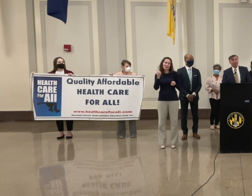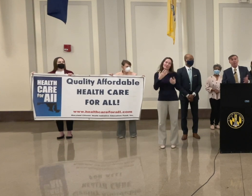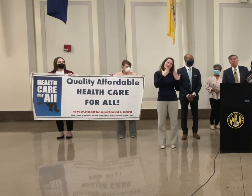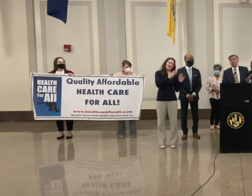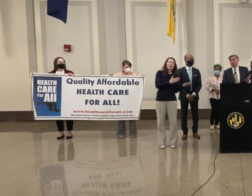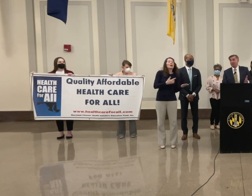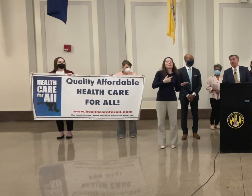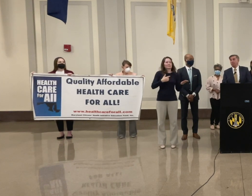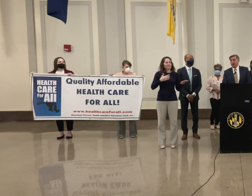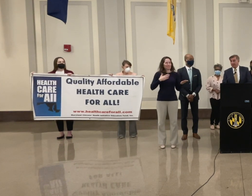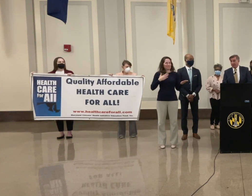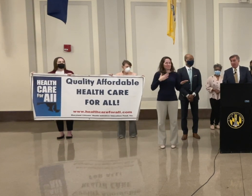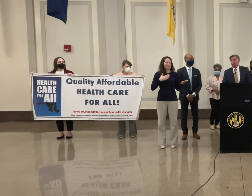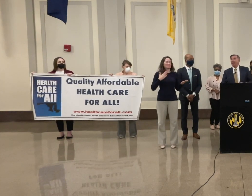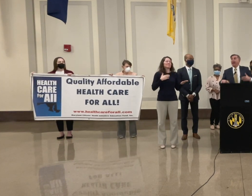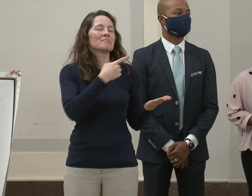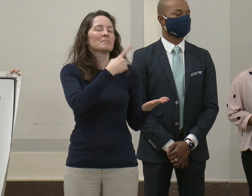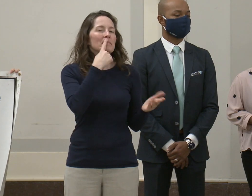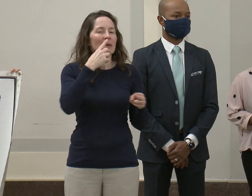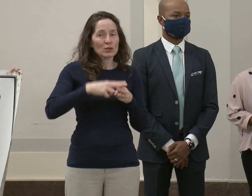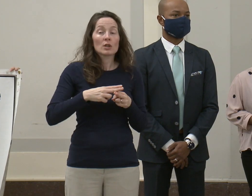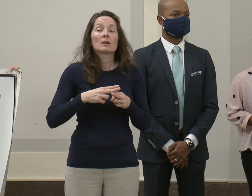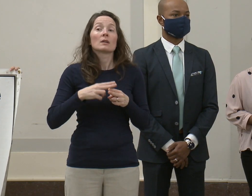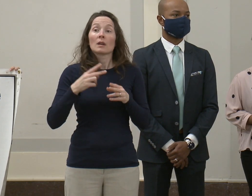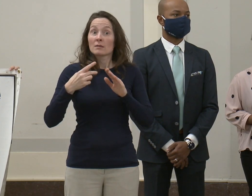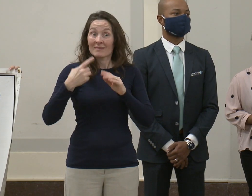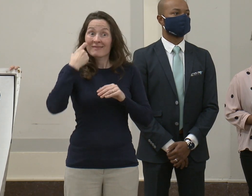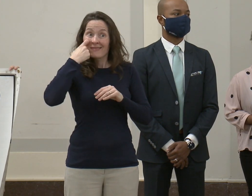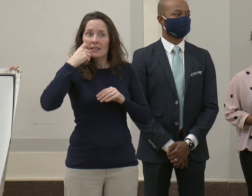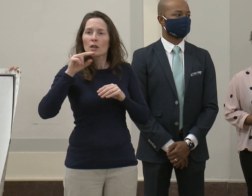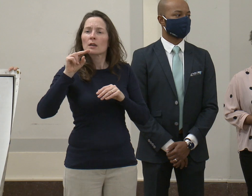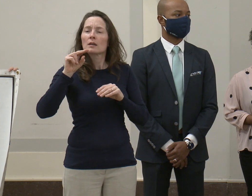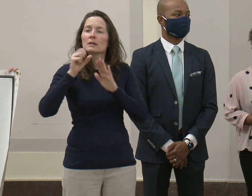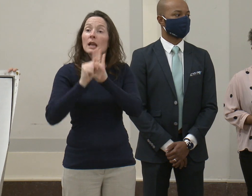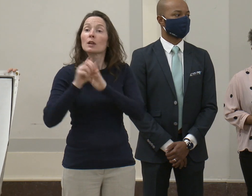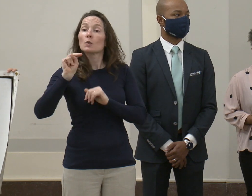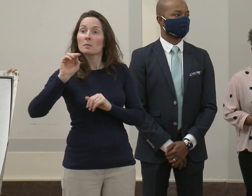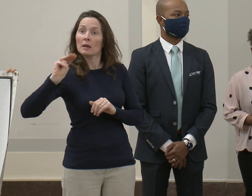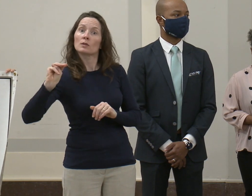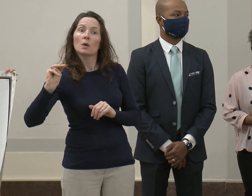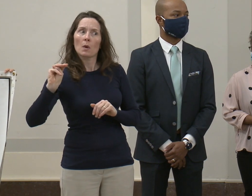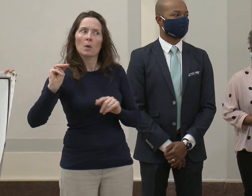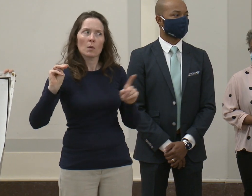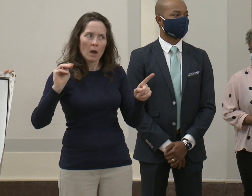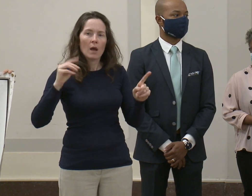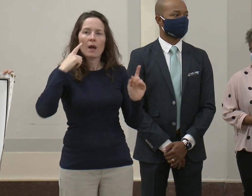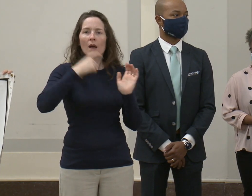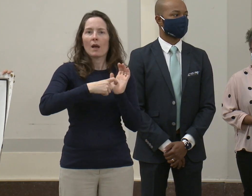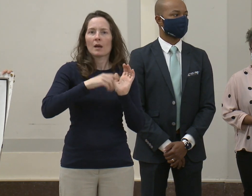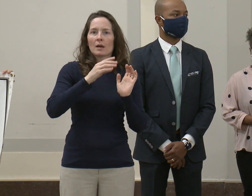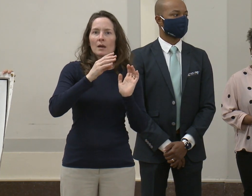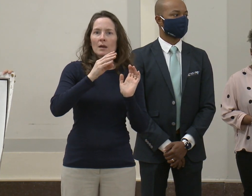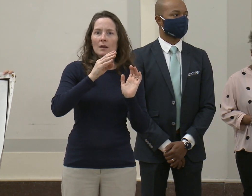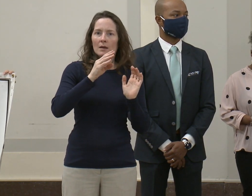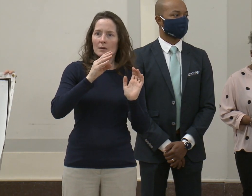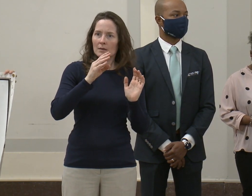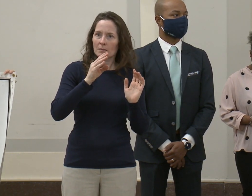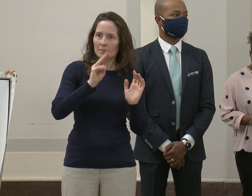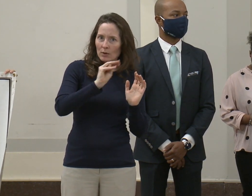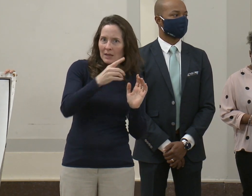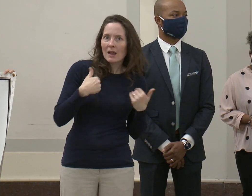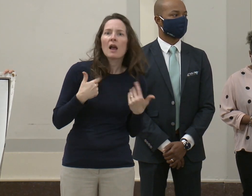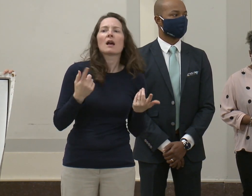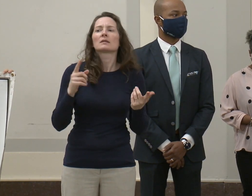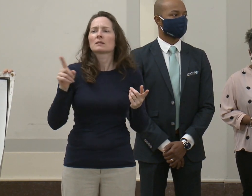states, including most recently New Mexico, have followed our lead in trying to enact the easy enrollment program. Colorado has one, New Jersey,